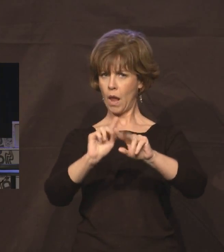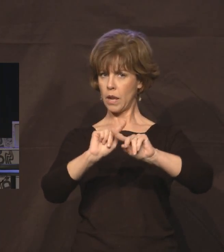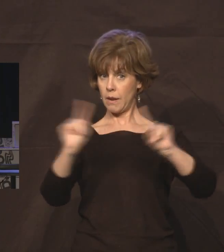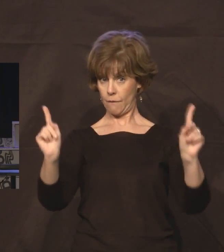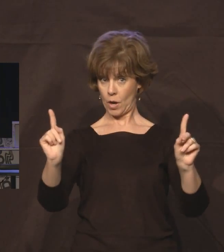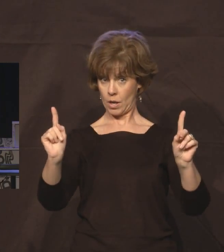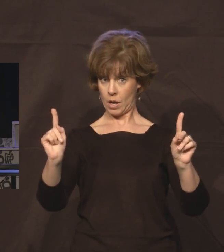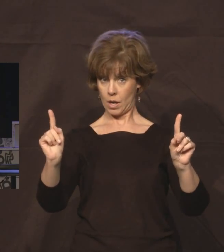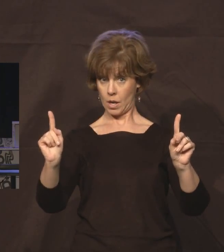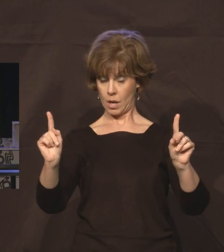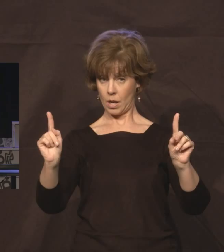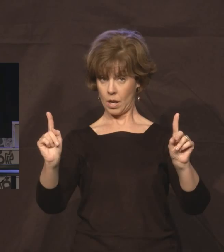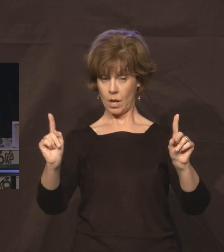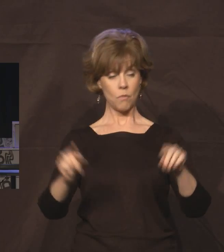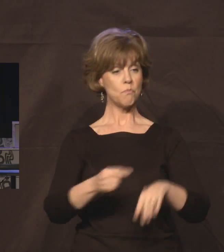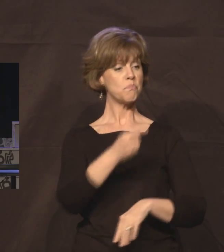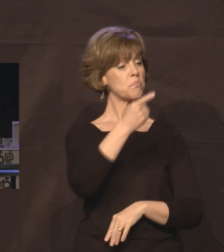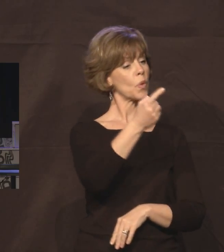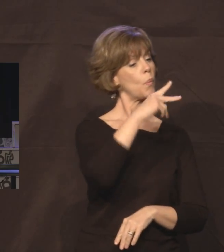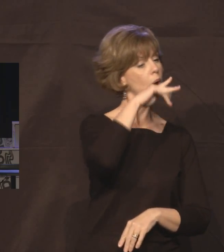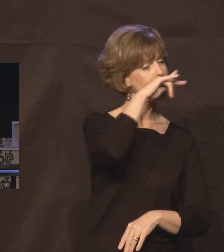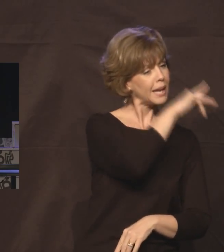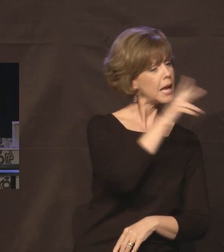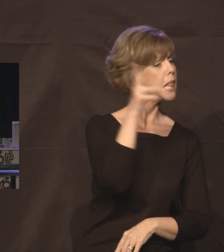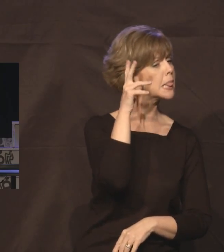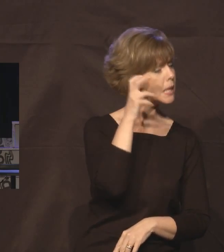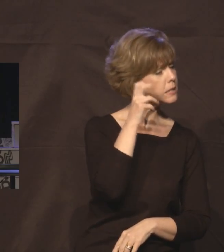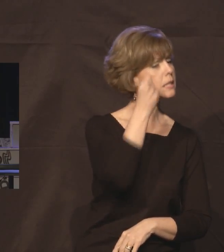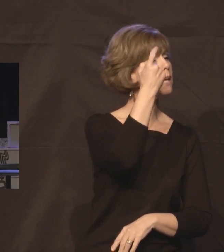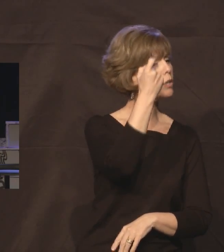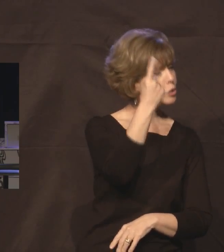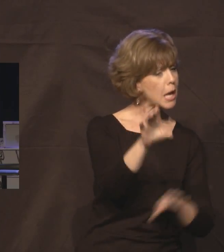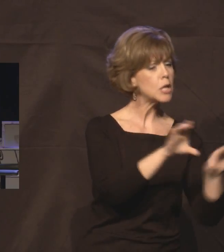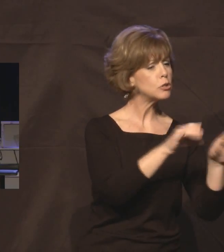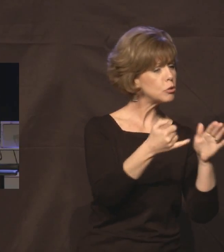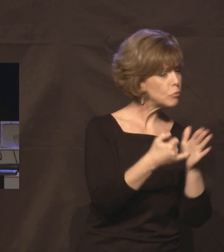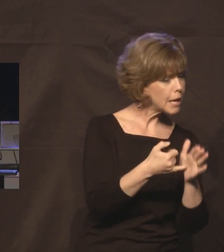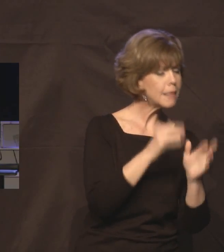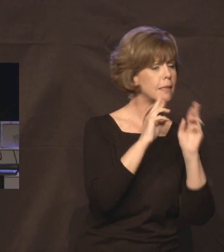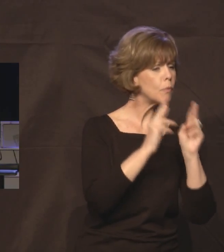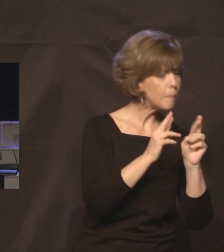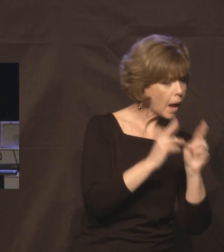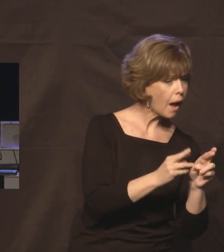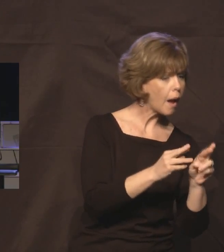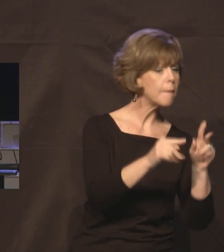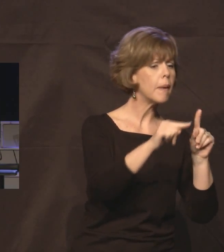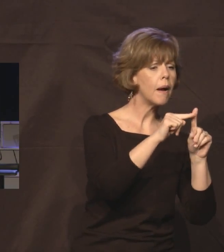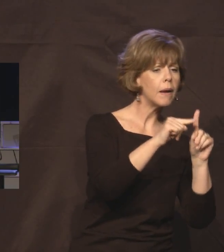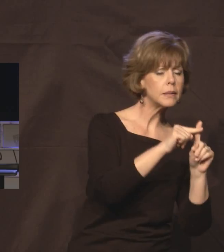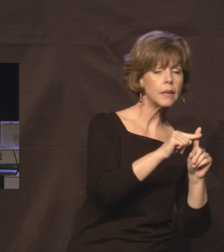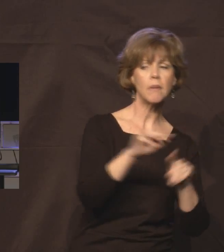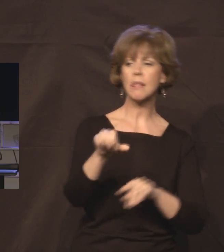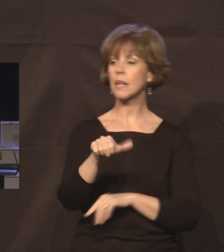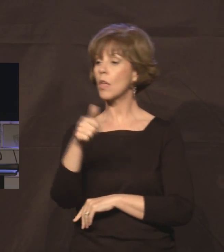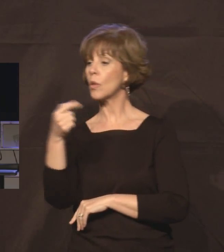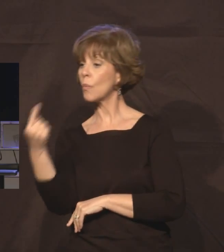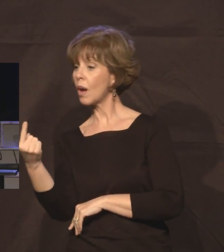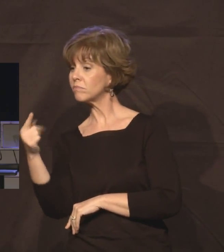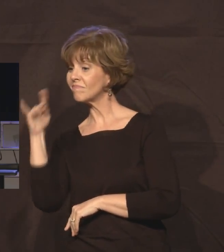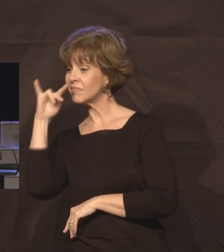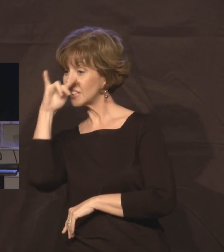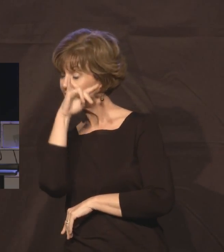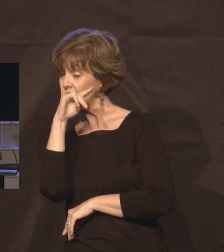ways. The one kid listens and man gets it and they do it and they respond, and the other kid like, mm-mm. You ever had